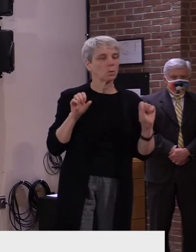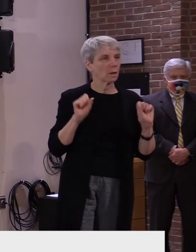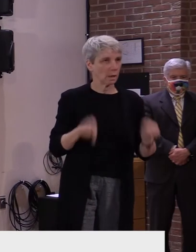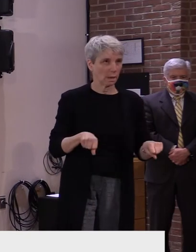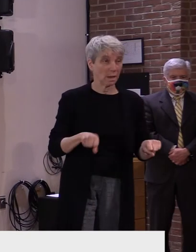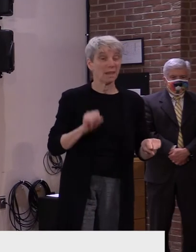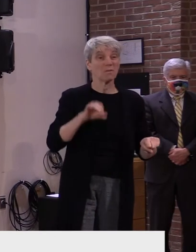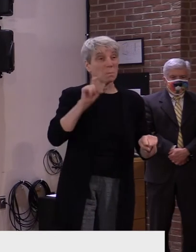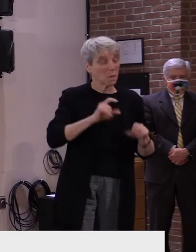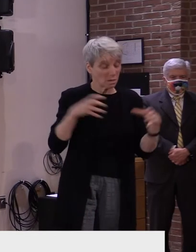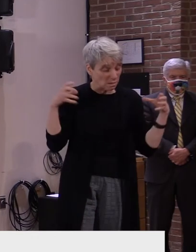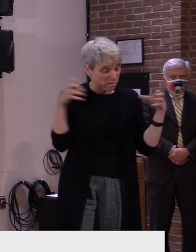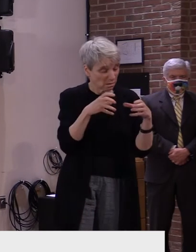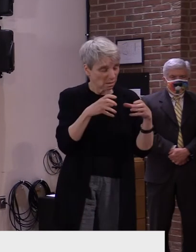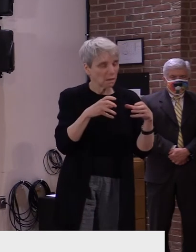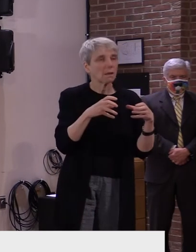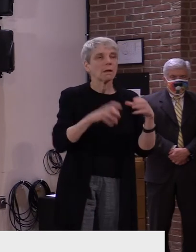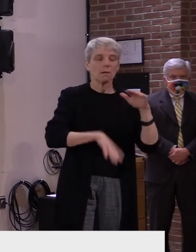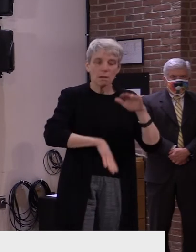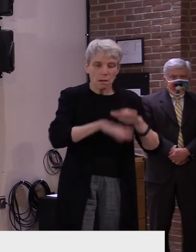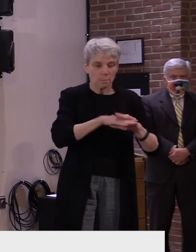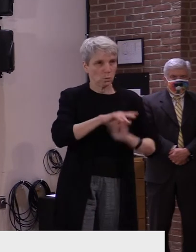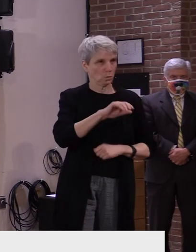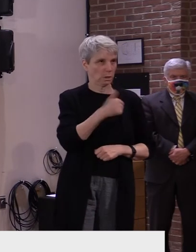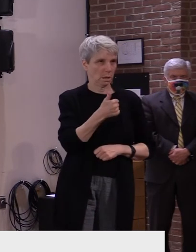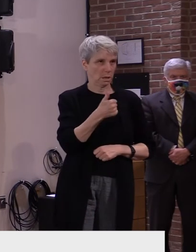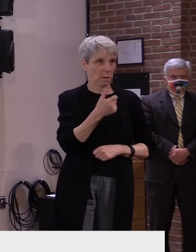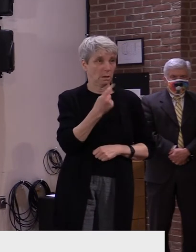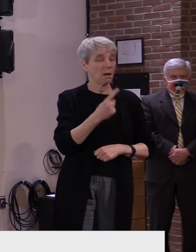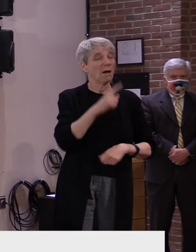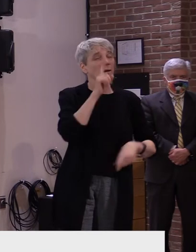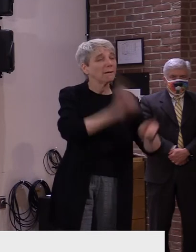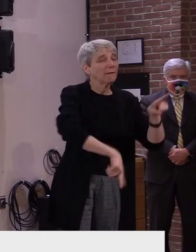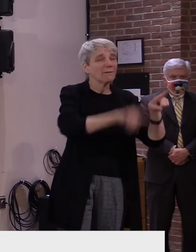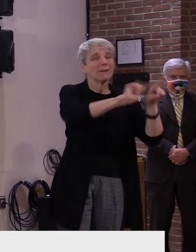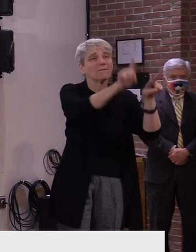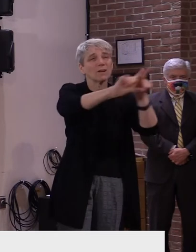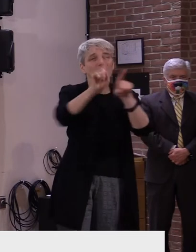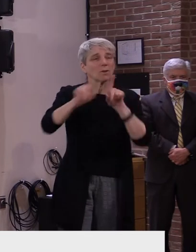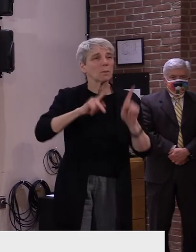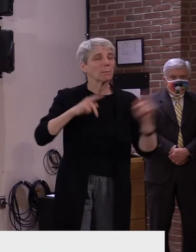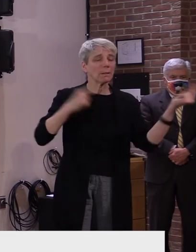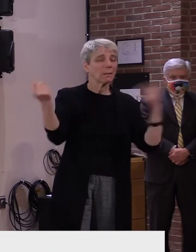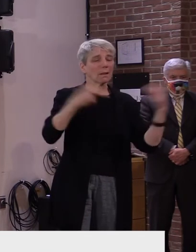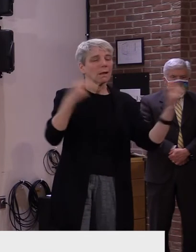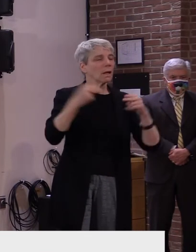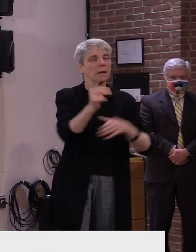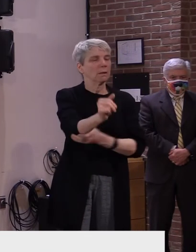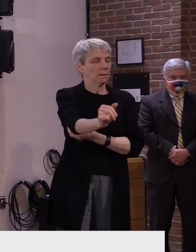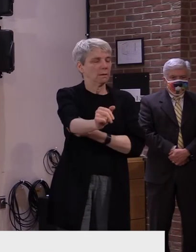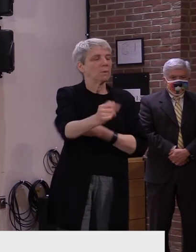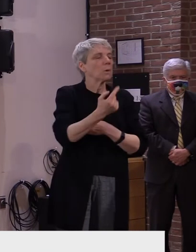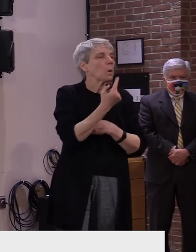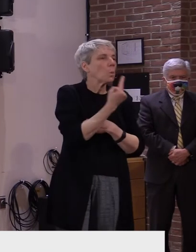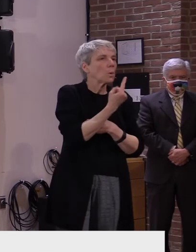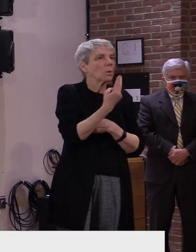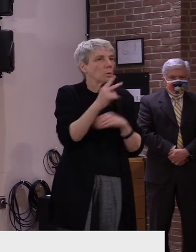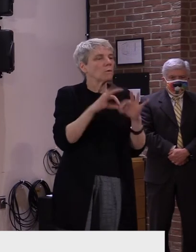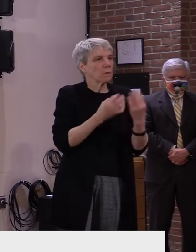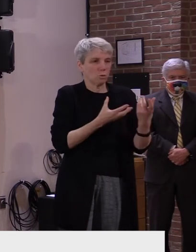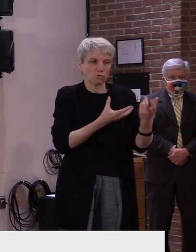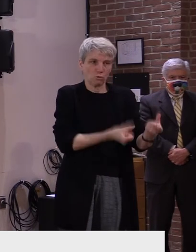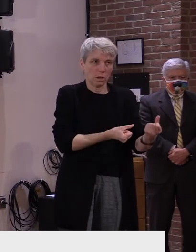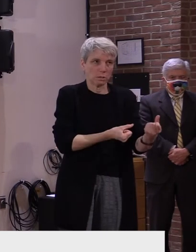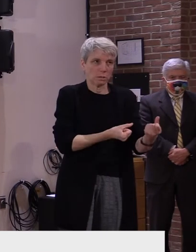fewer than 10 and to one or two trusted families at most and i do mean we need